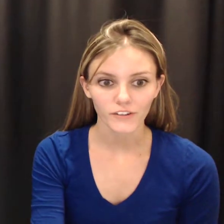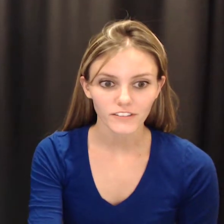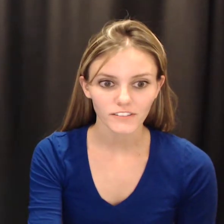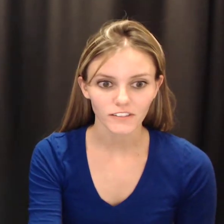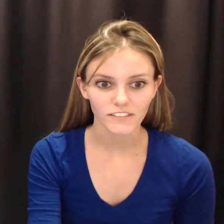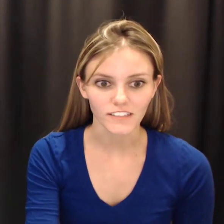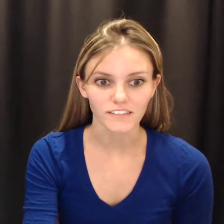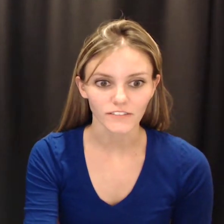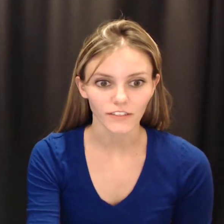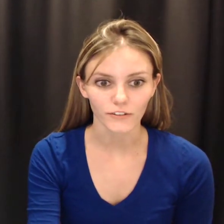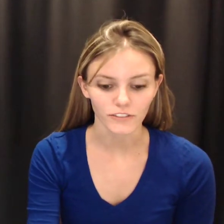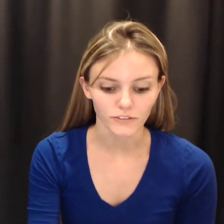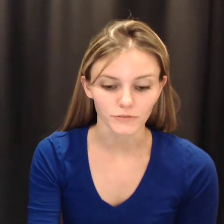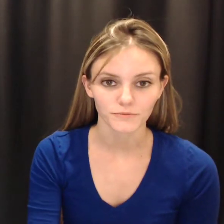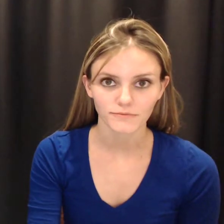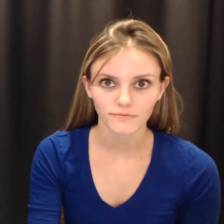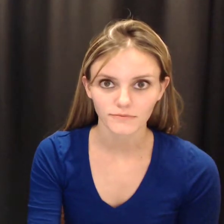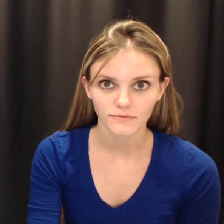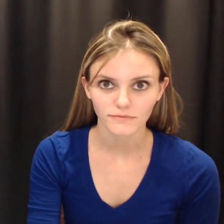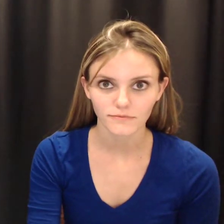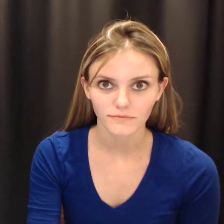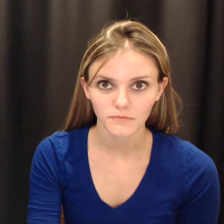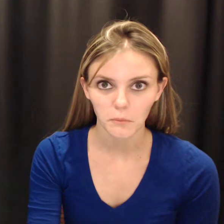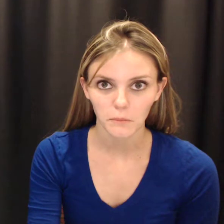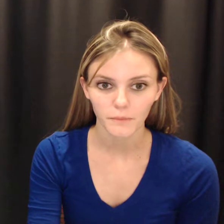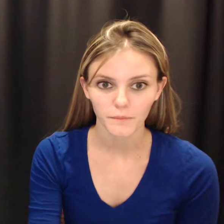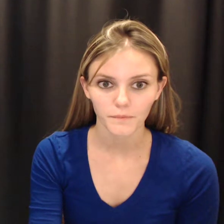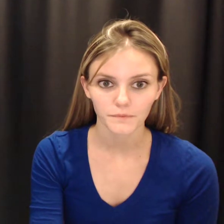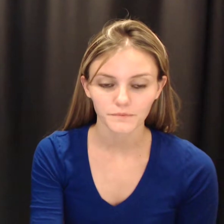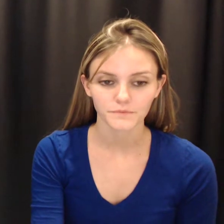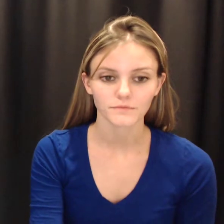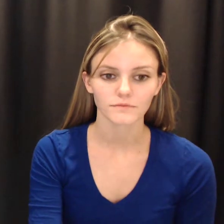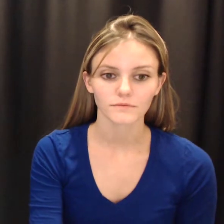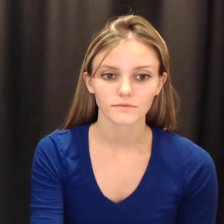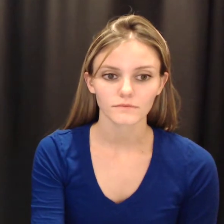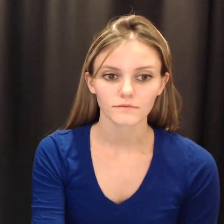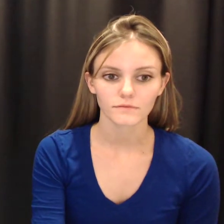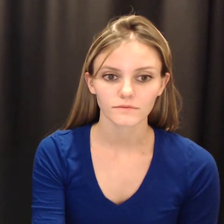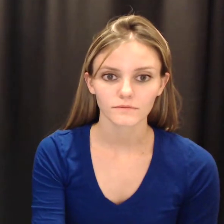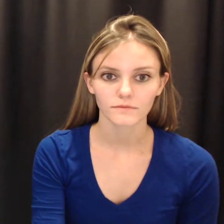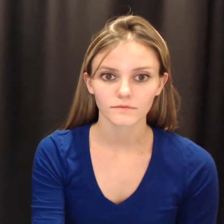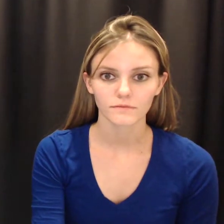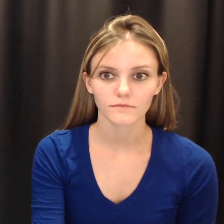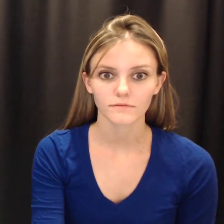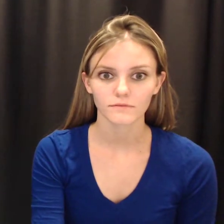Recording starts at 7:32. Wow. Impressive.